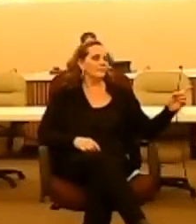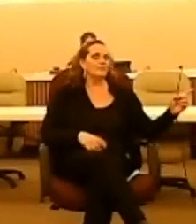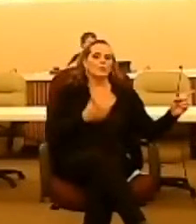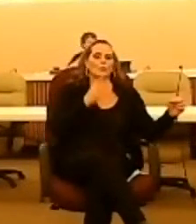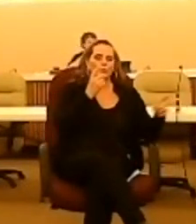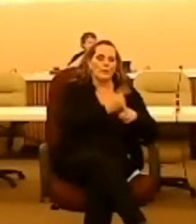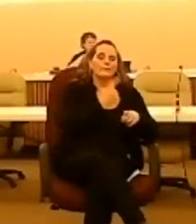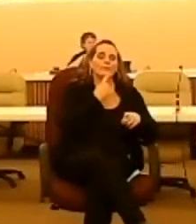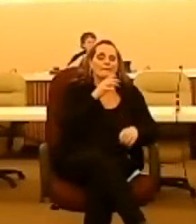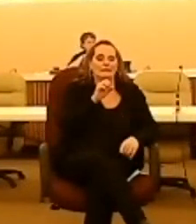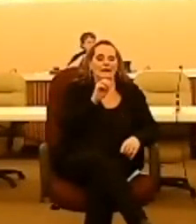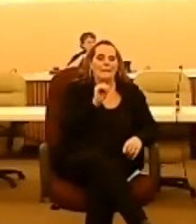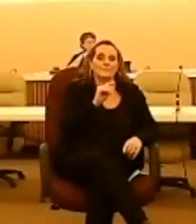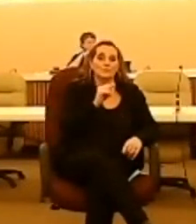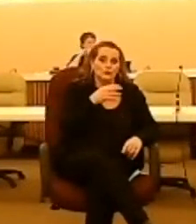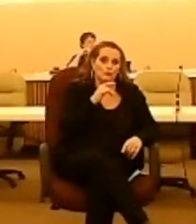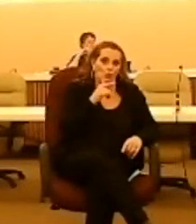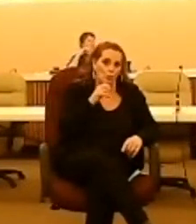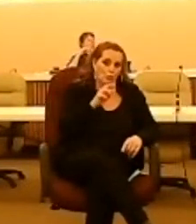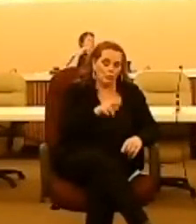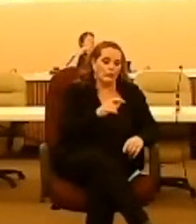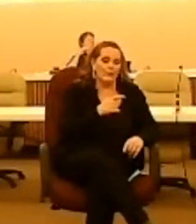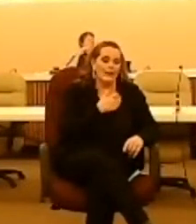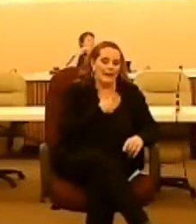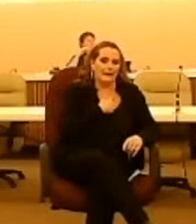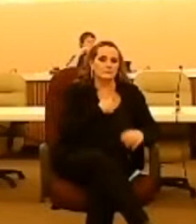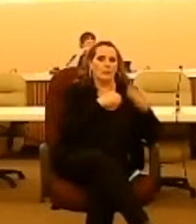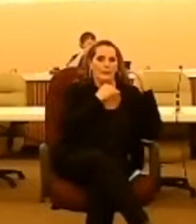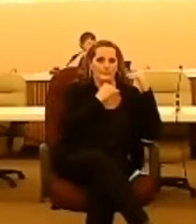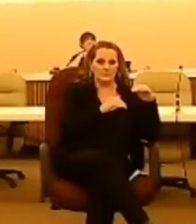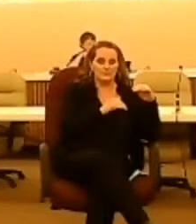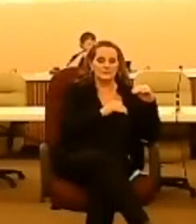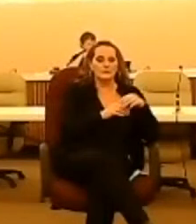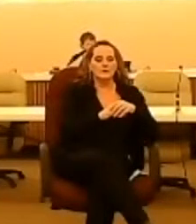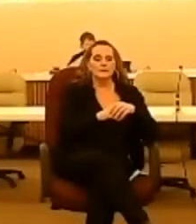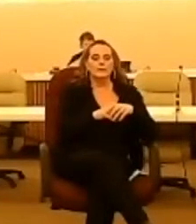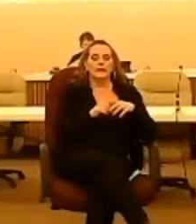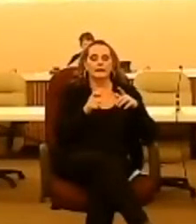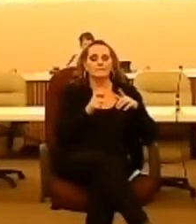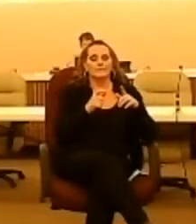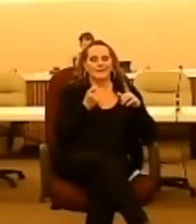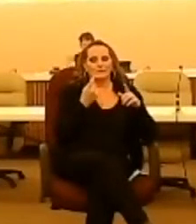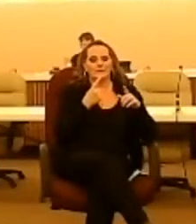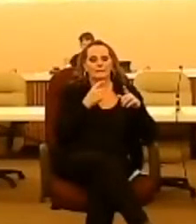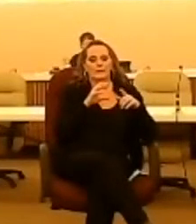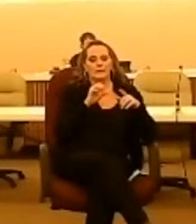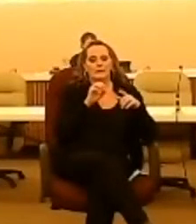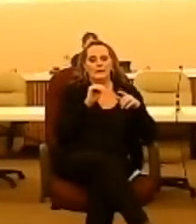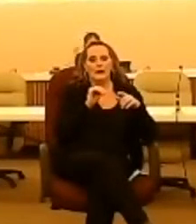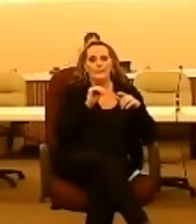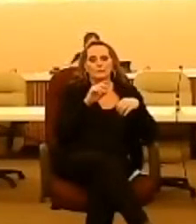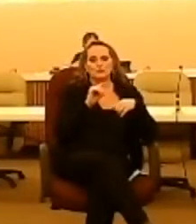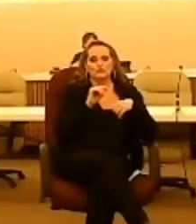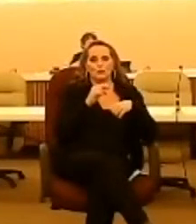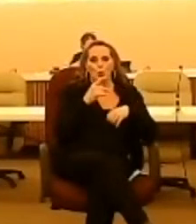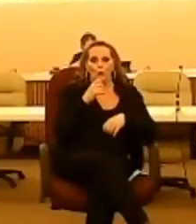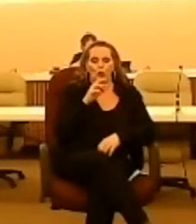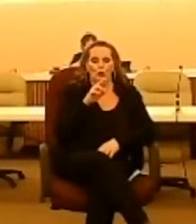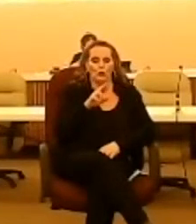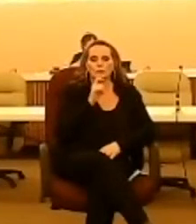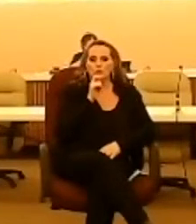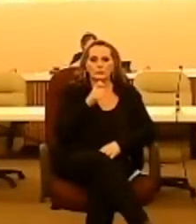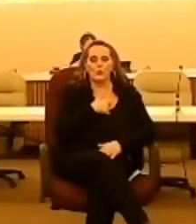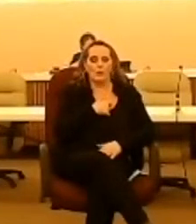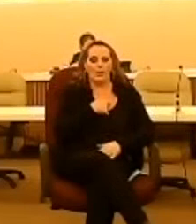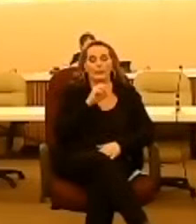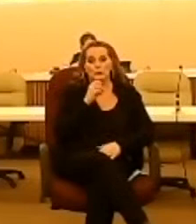thresholds where if the costs exceed a certain amount, you can run into problems because they don't want, I know we're not going to have that here, but they don't want sewer district costs